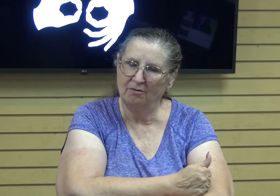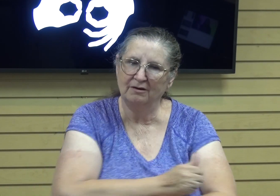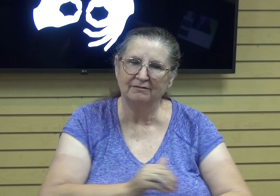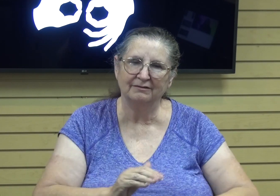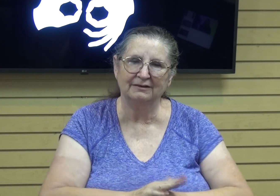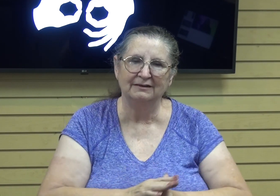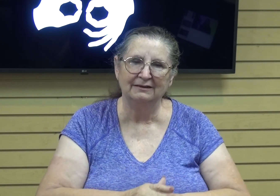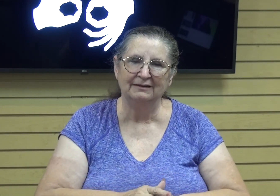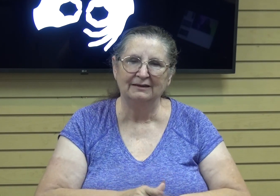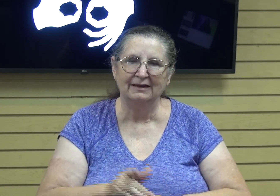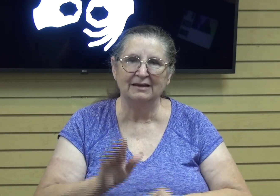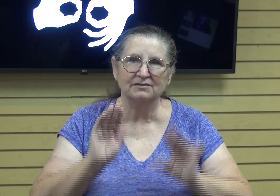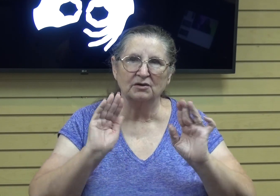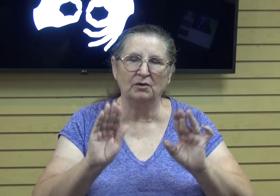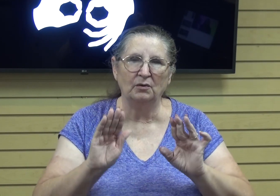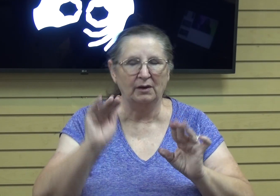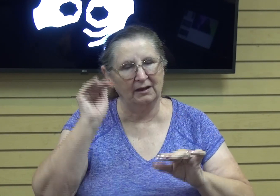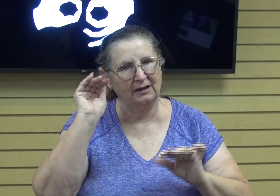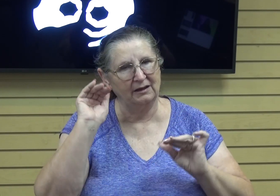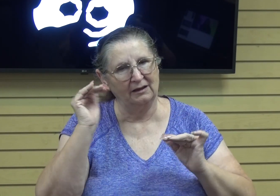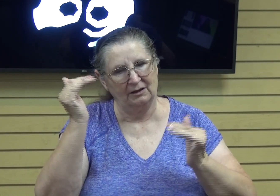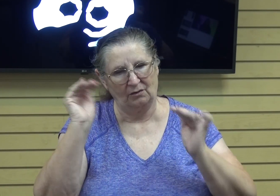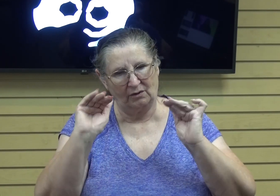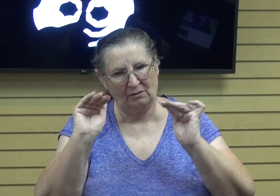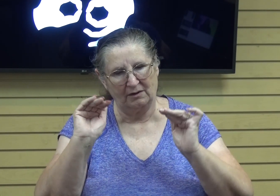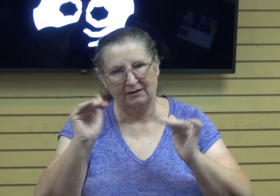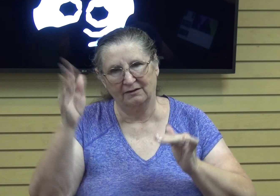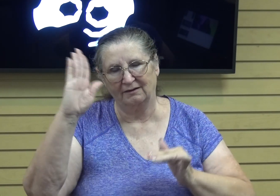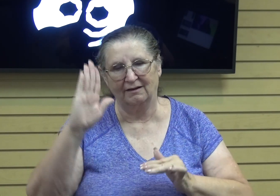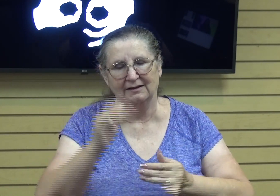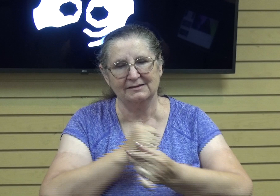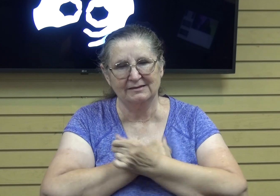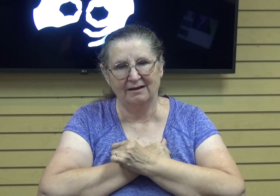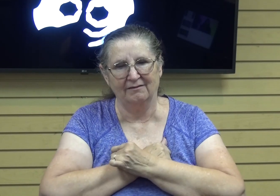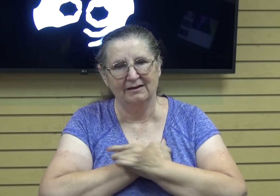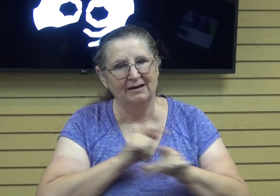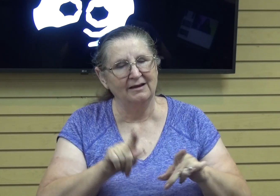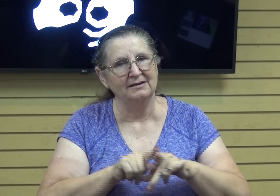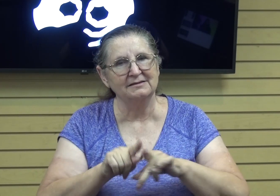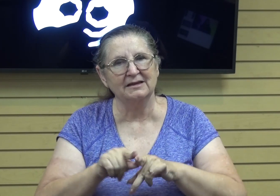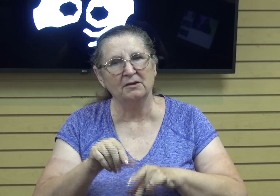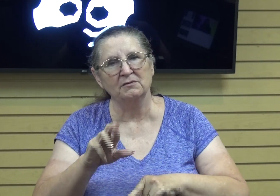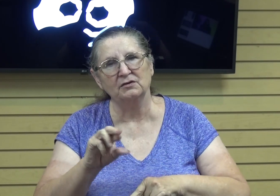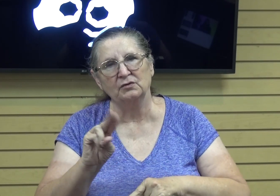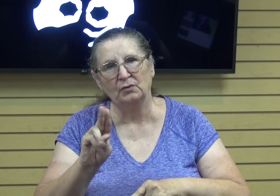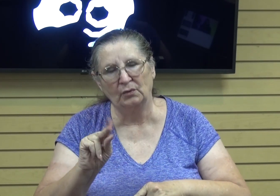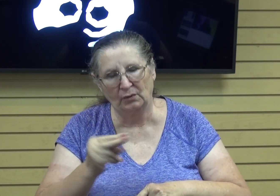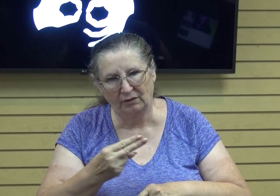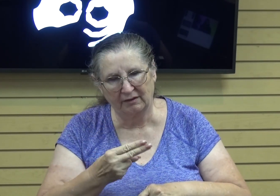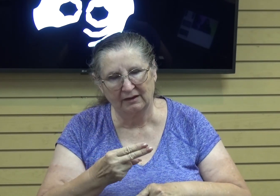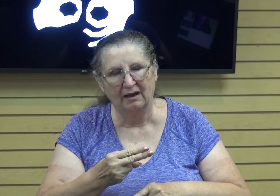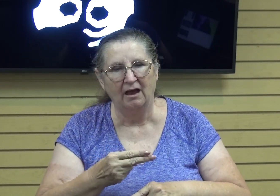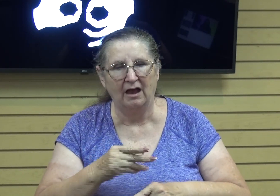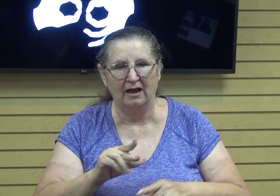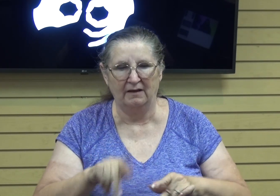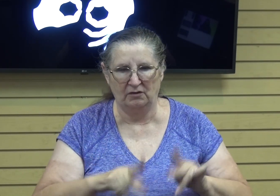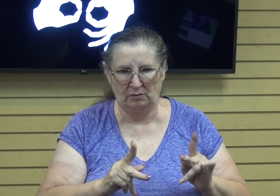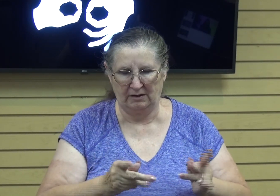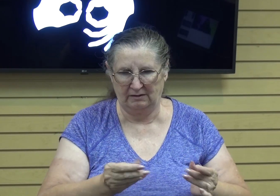great reminder of God's love, same as Ruth. I had the privilege to be there for the